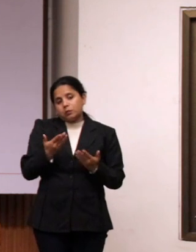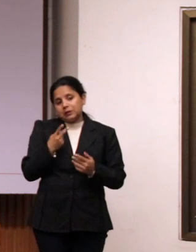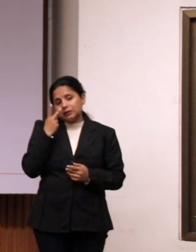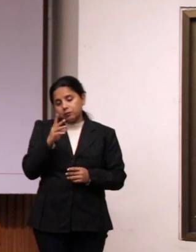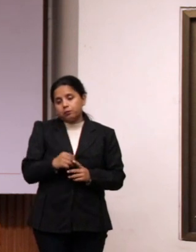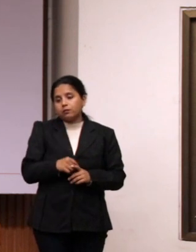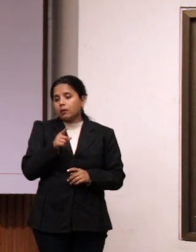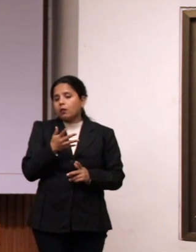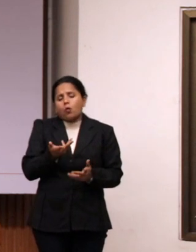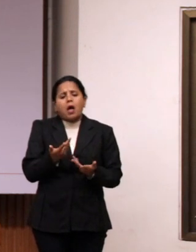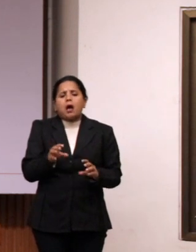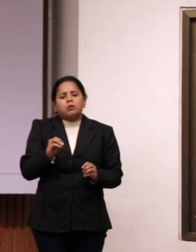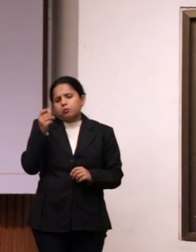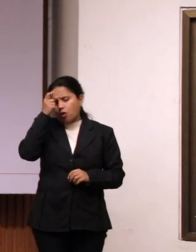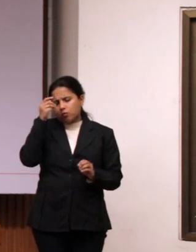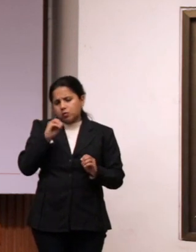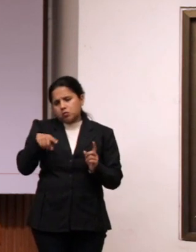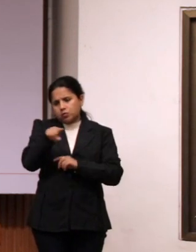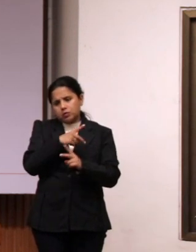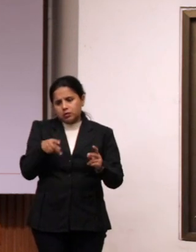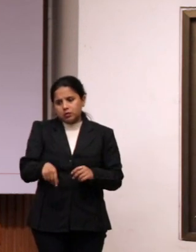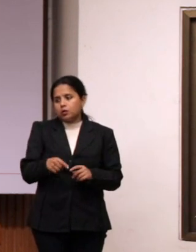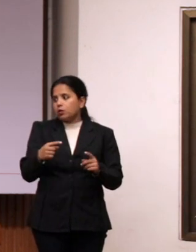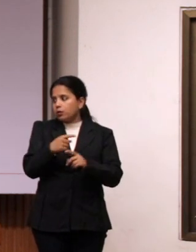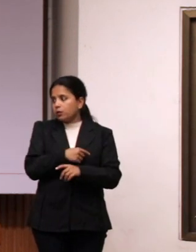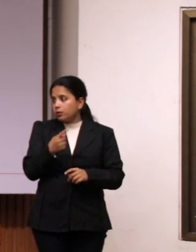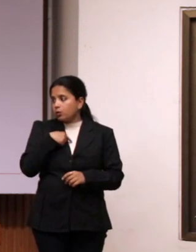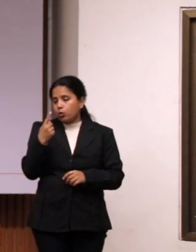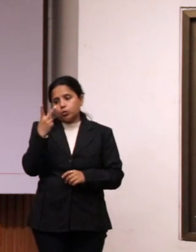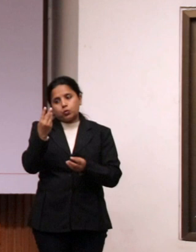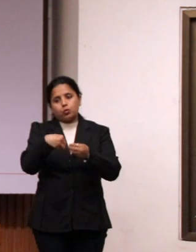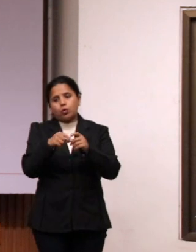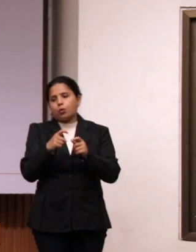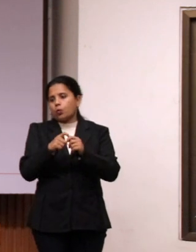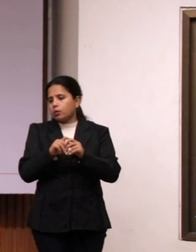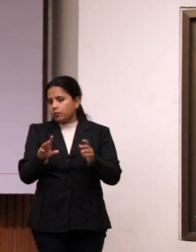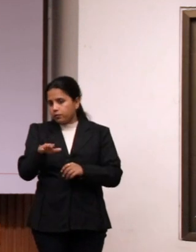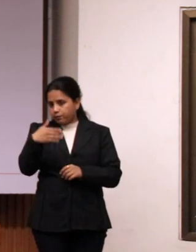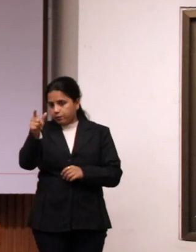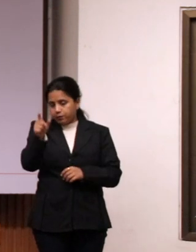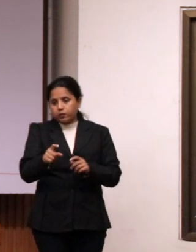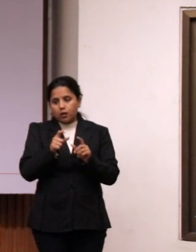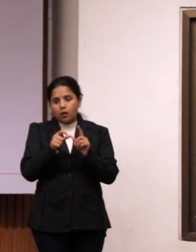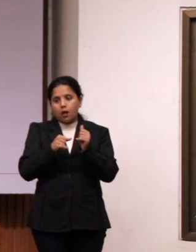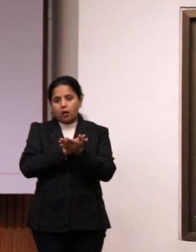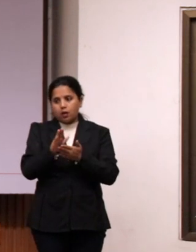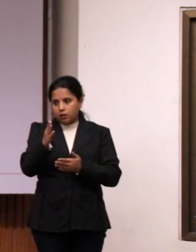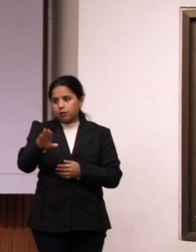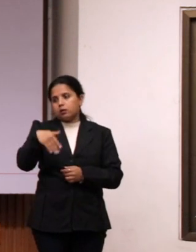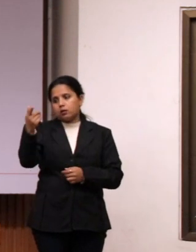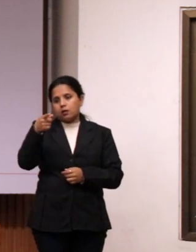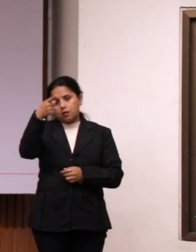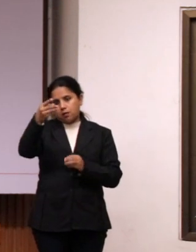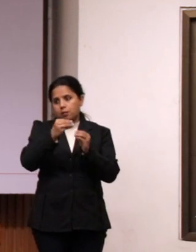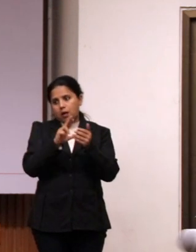see, but there won't be any problem of cross-pollination. Okay. So, we'll take two more questions, one from Akash, because then Mr.